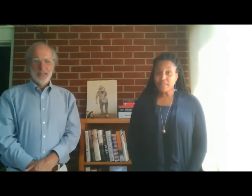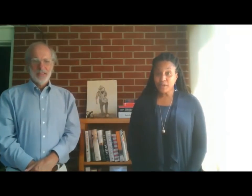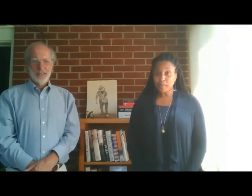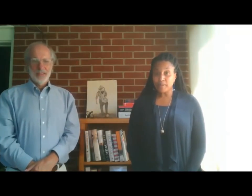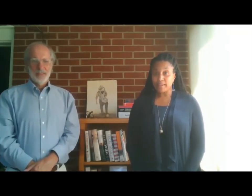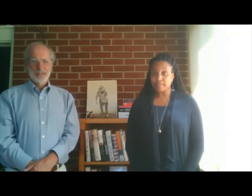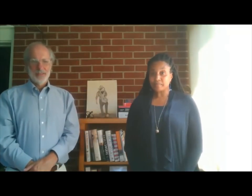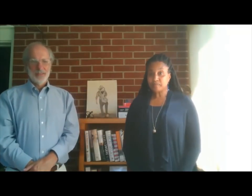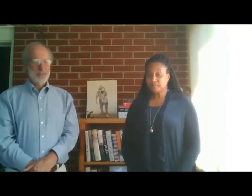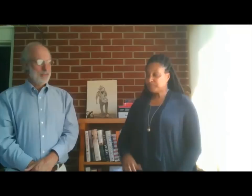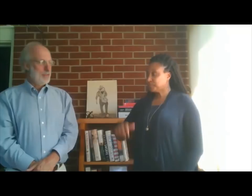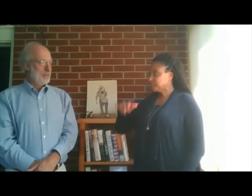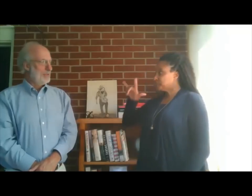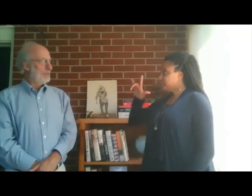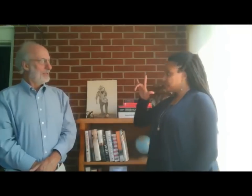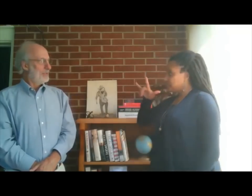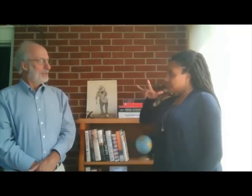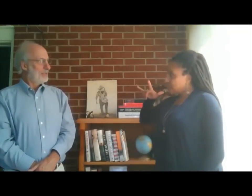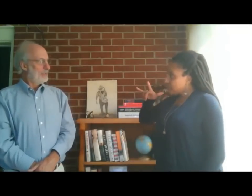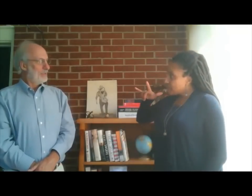Next we have airplane.